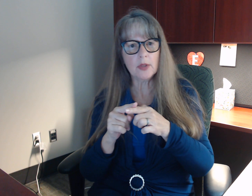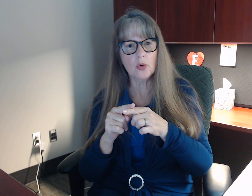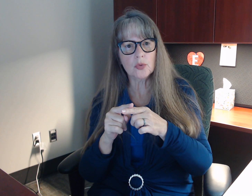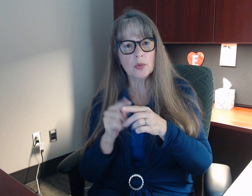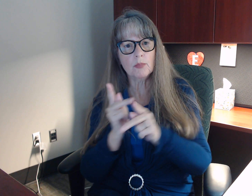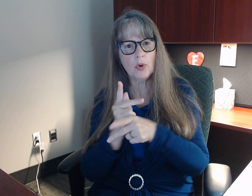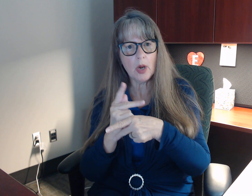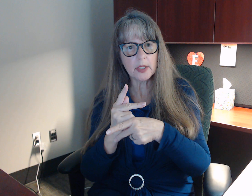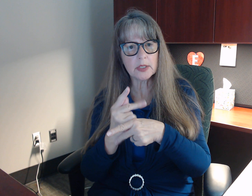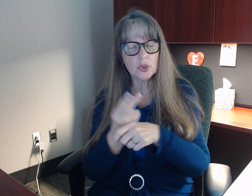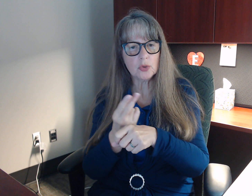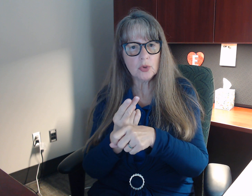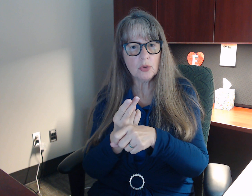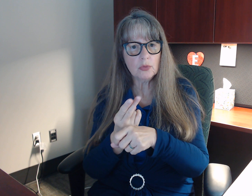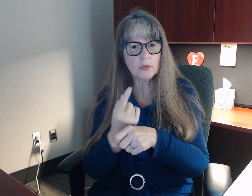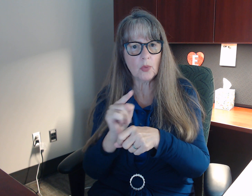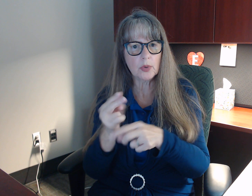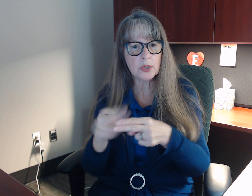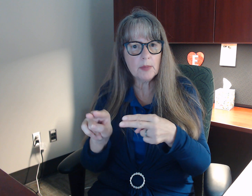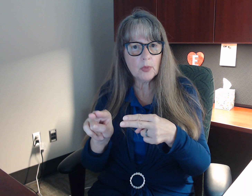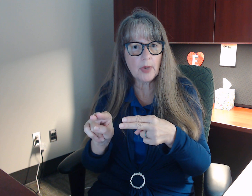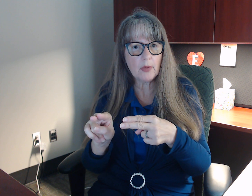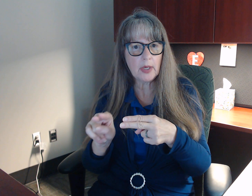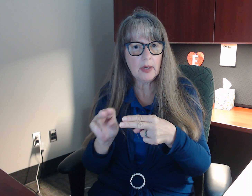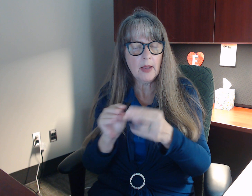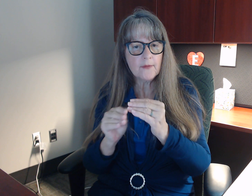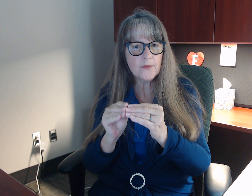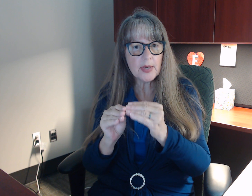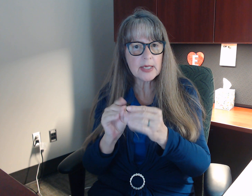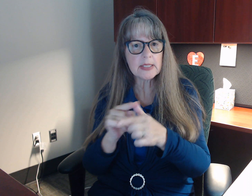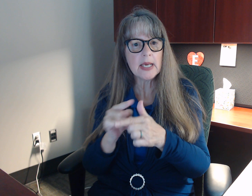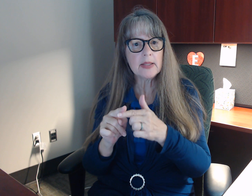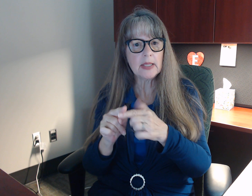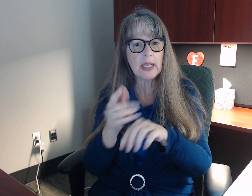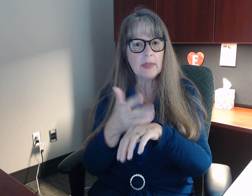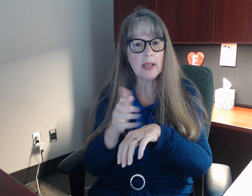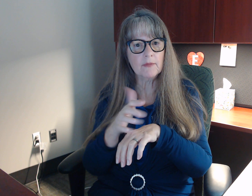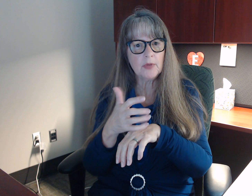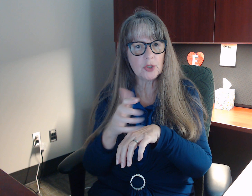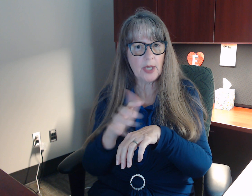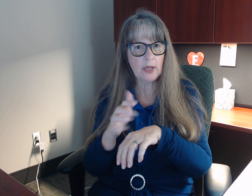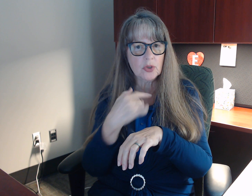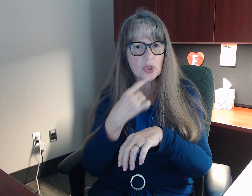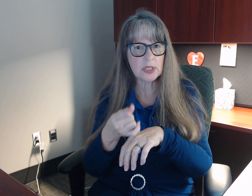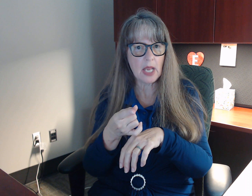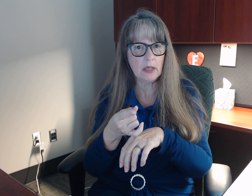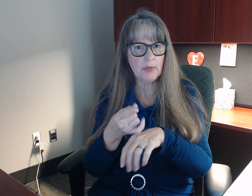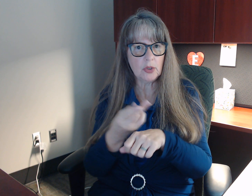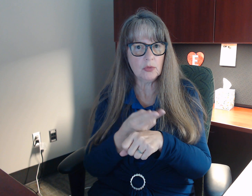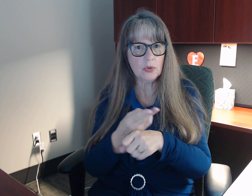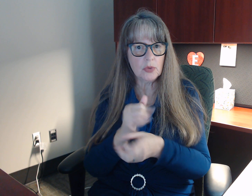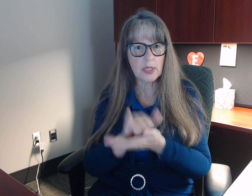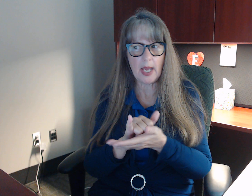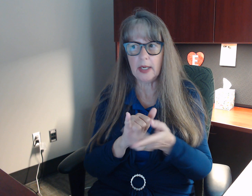those products that you used for temporary fix, then they can flush it out. Just tell them that you use that and they